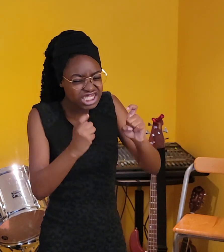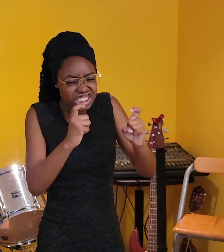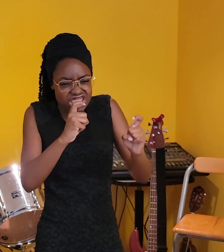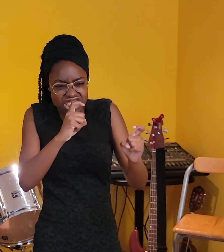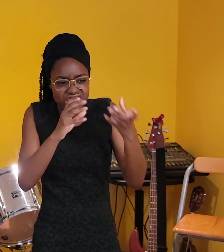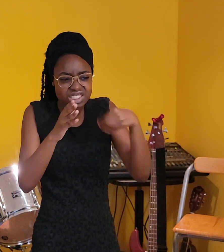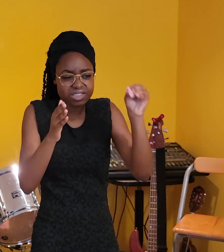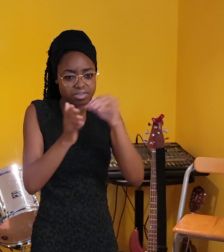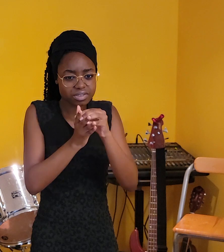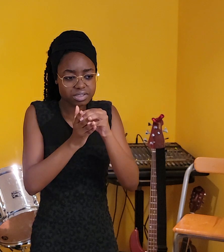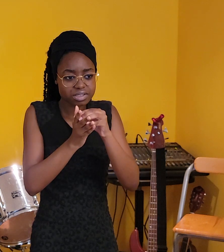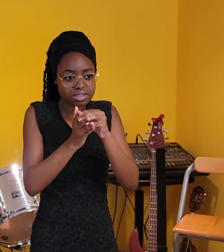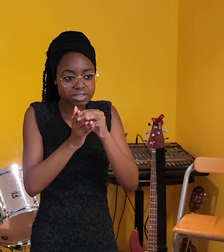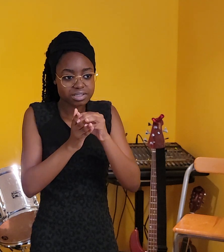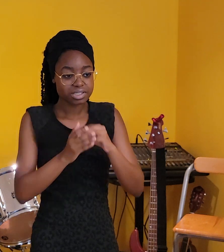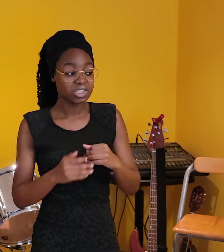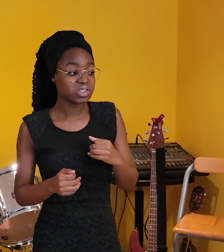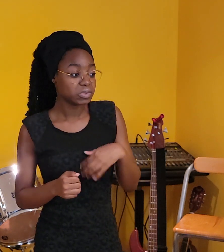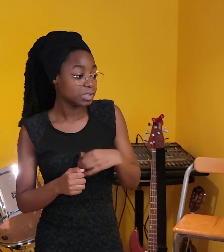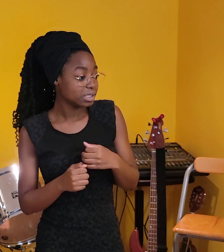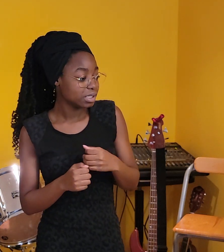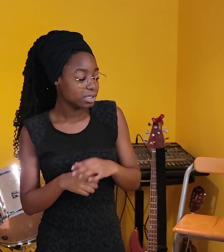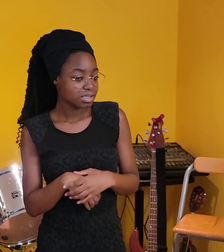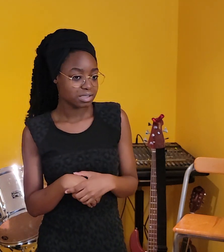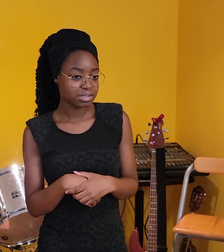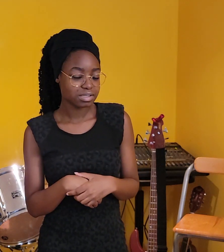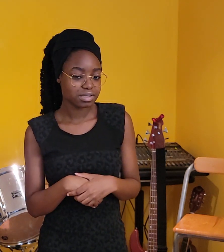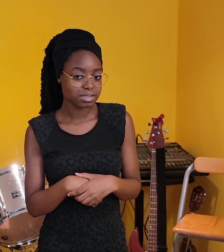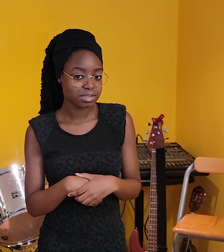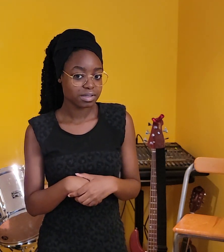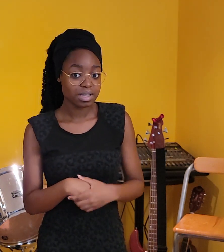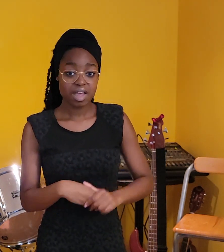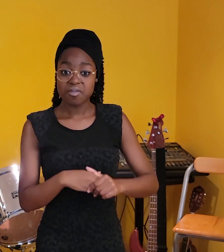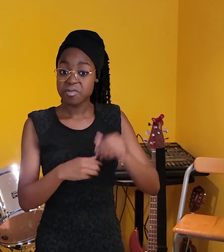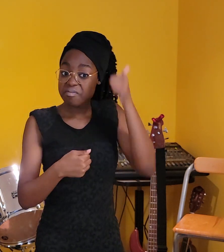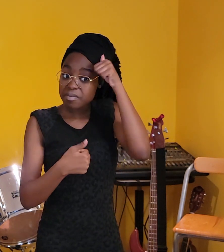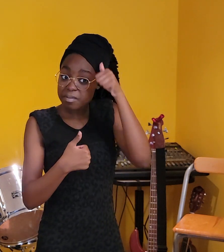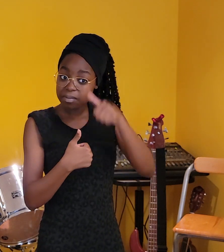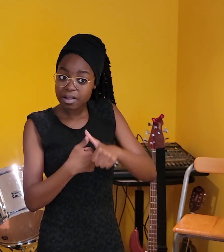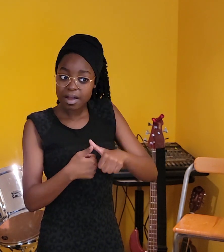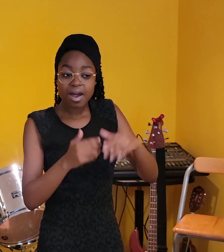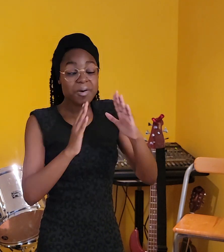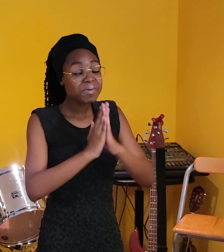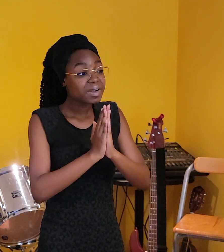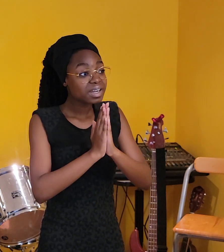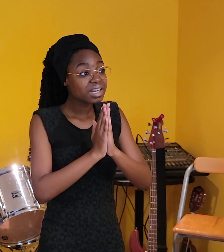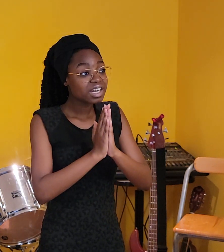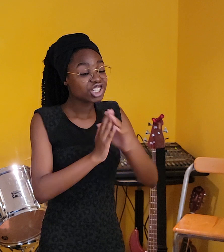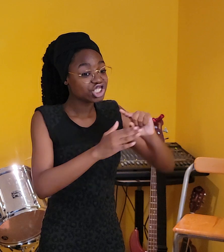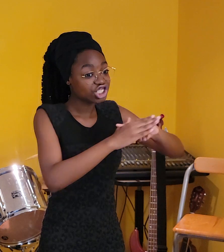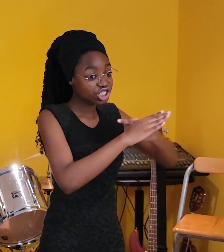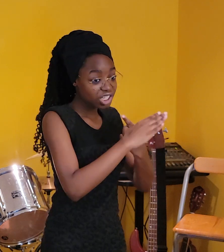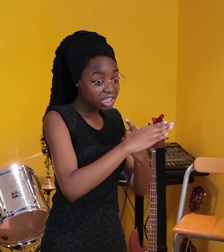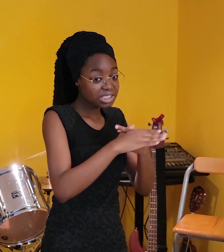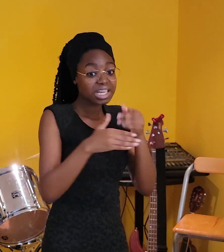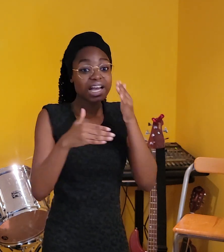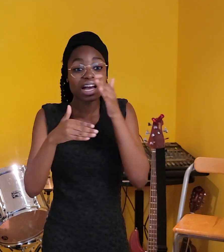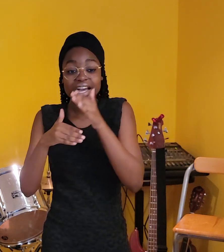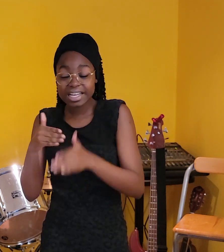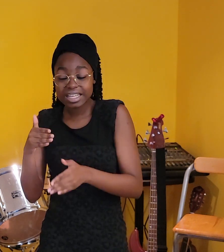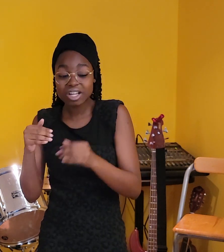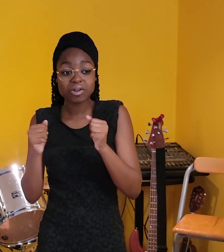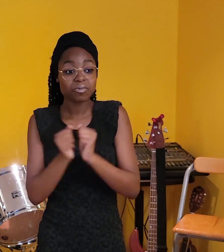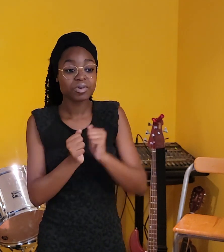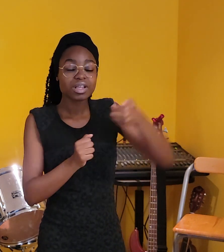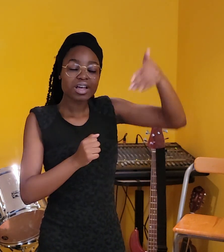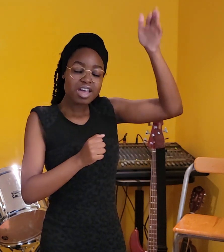now. It begins and ends with the supremacy of our Father, Abba. And I want to end